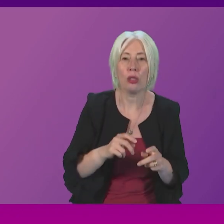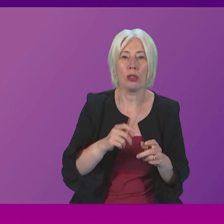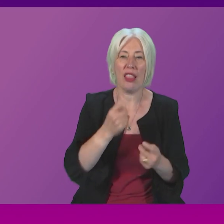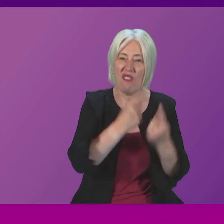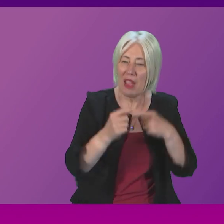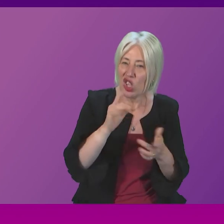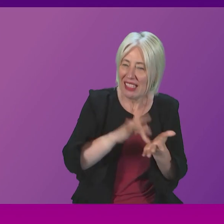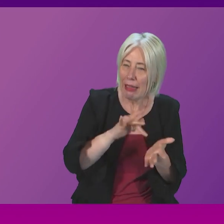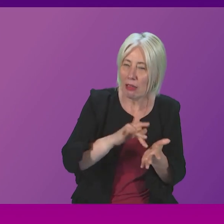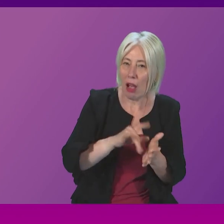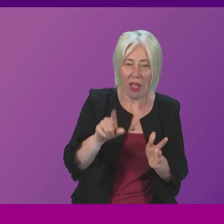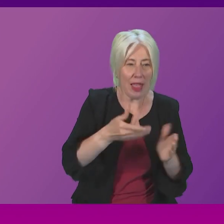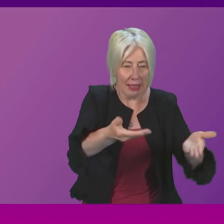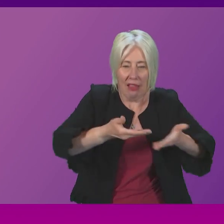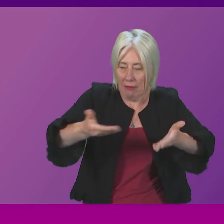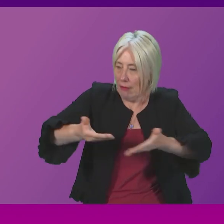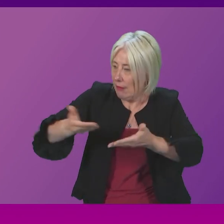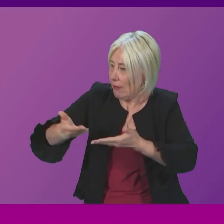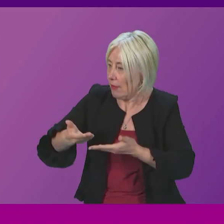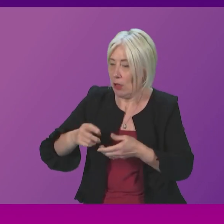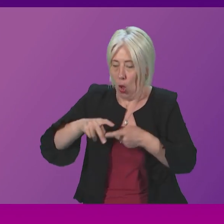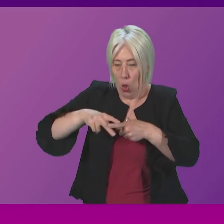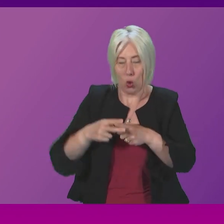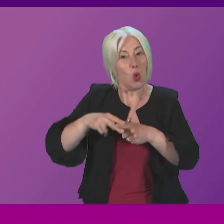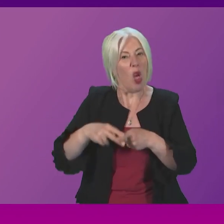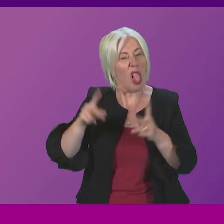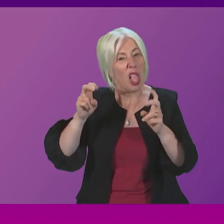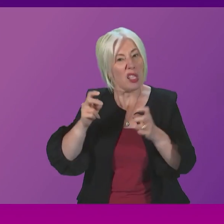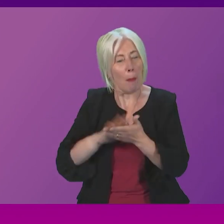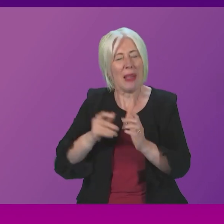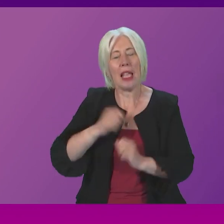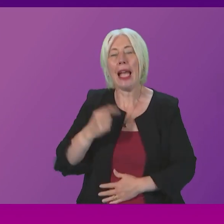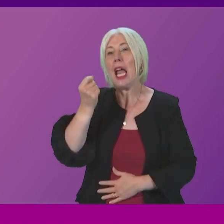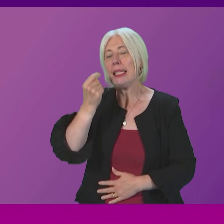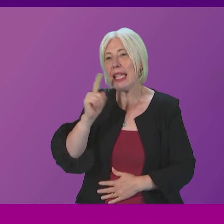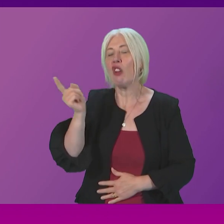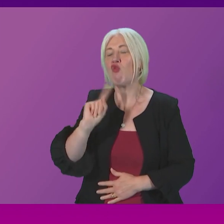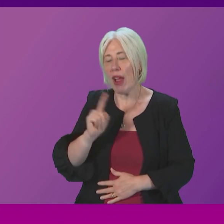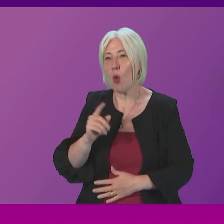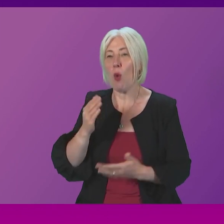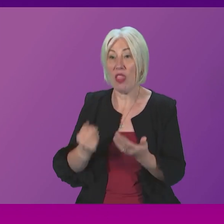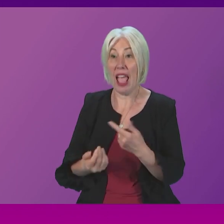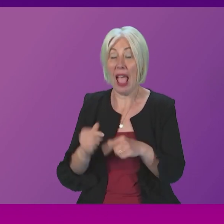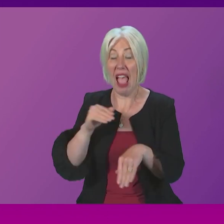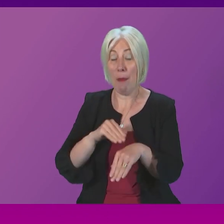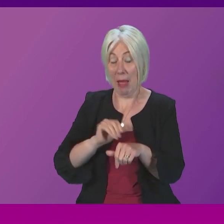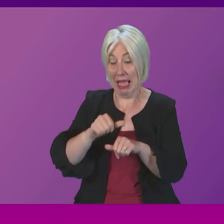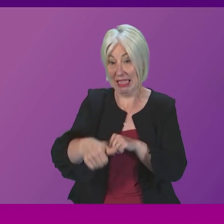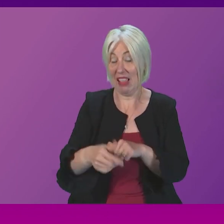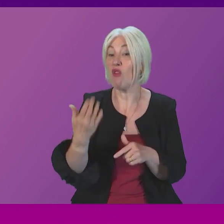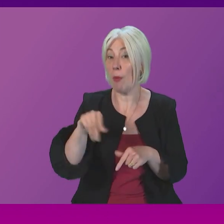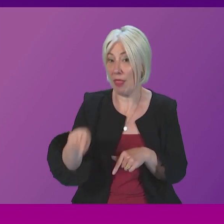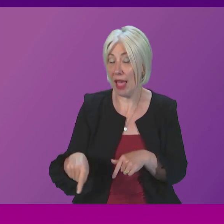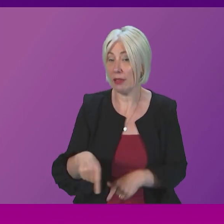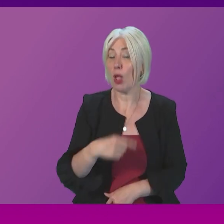information centre that actually give us the tools to better understand the consequences of what we're doing. So the